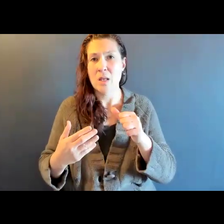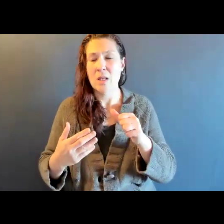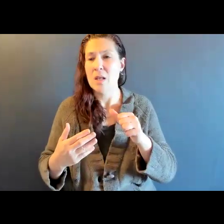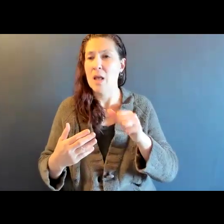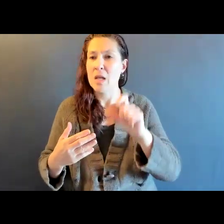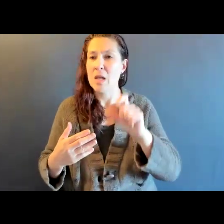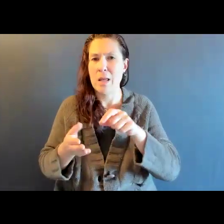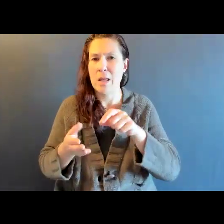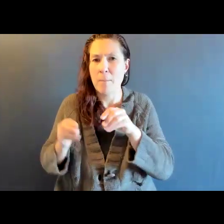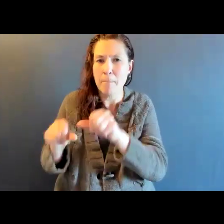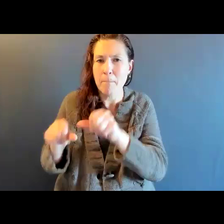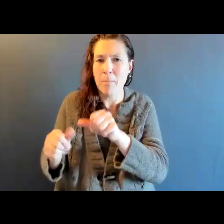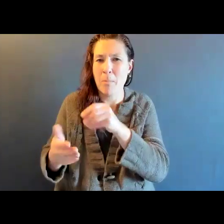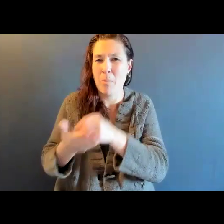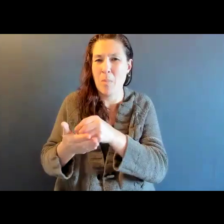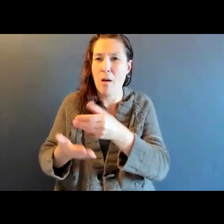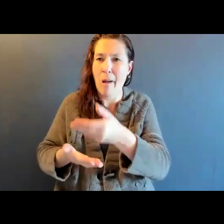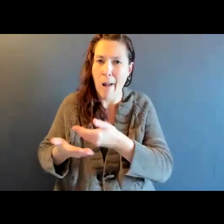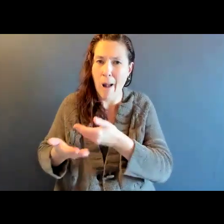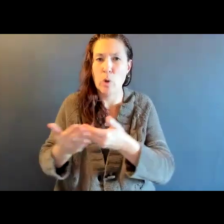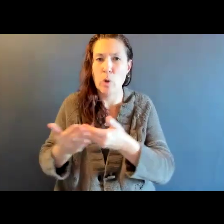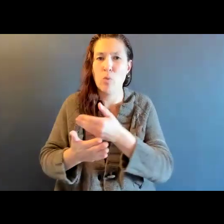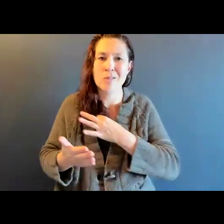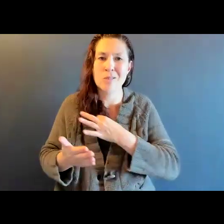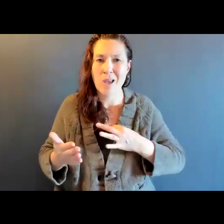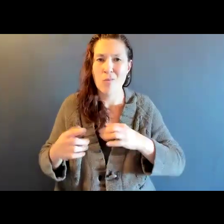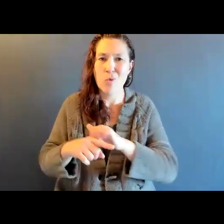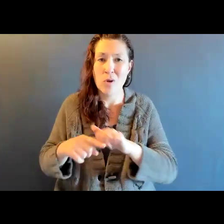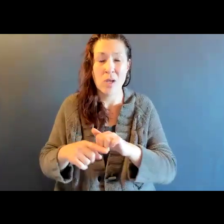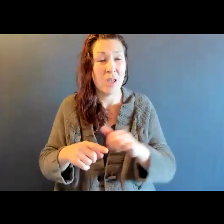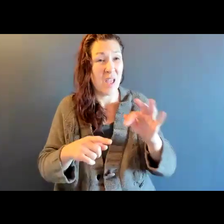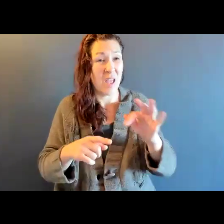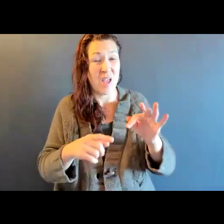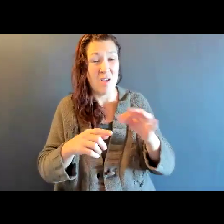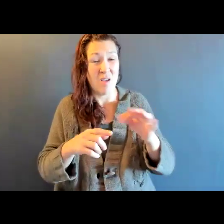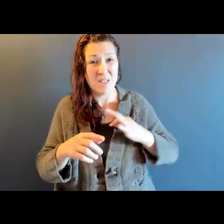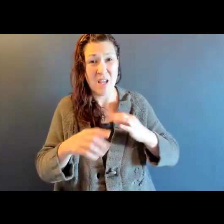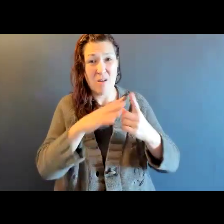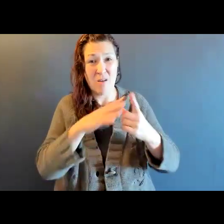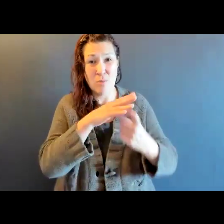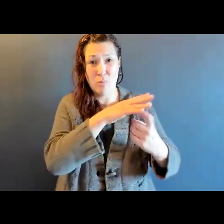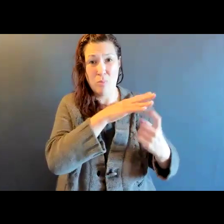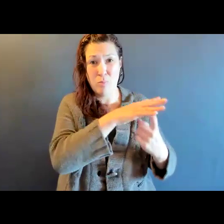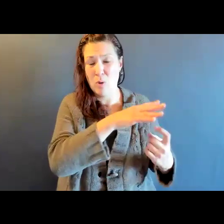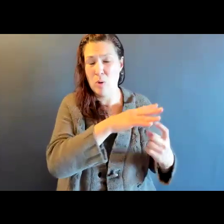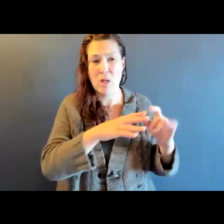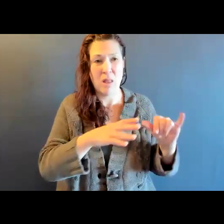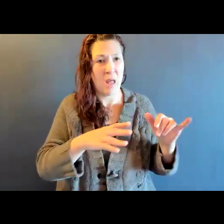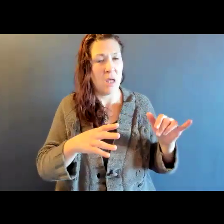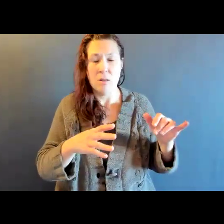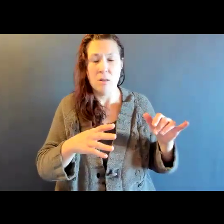training. In many of our departments, the disruption of losing staff have already been felt due